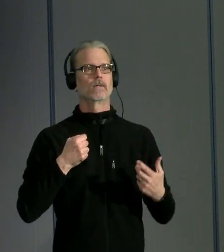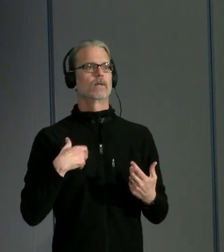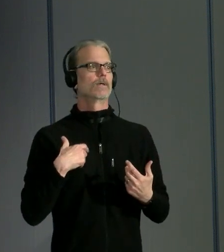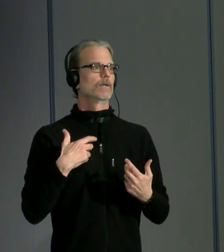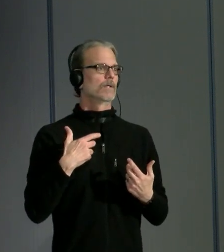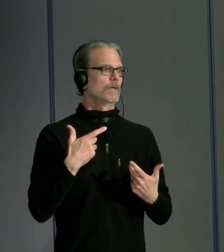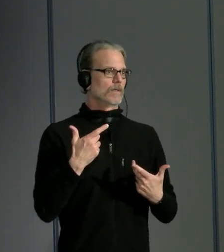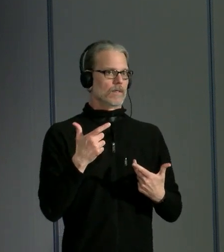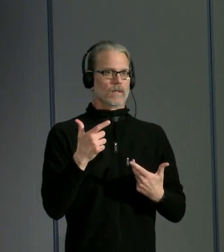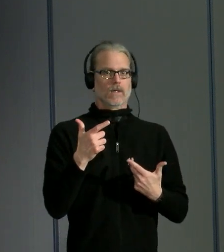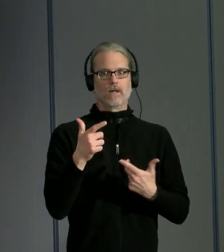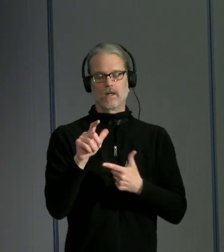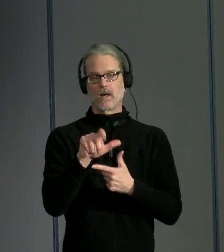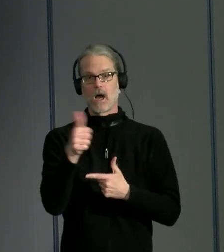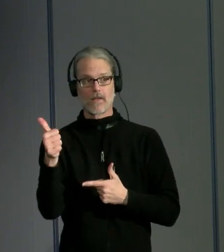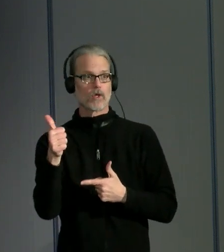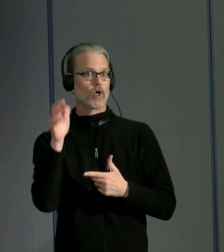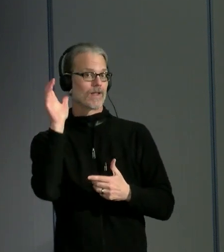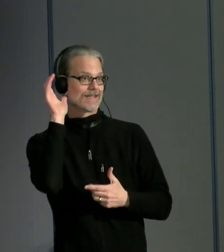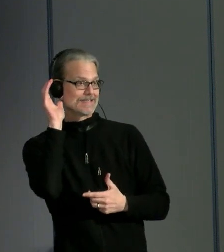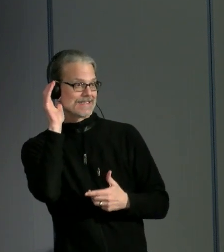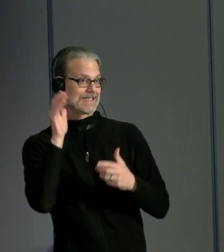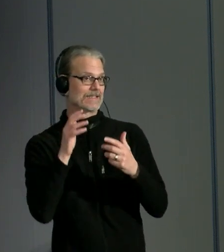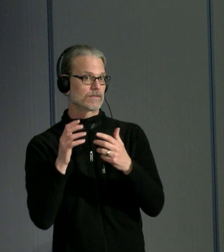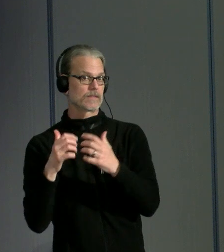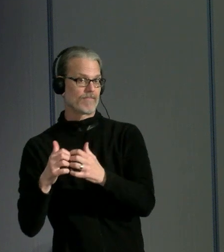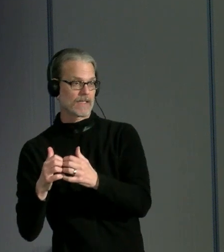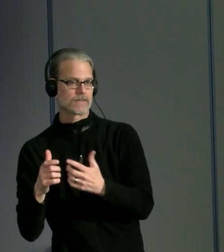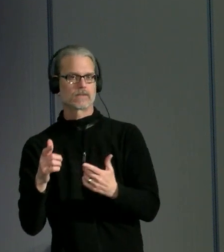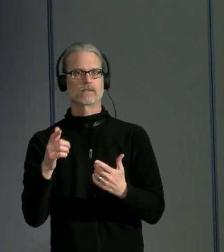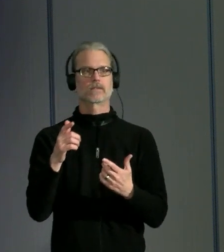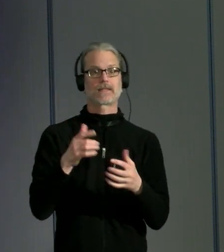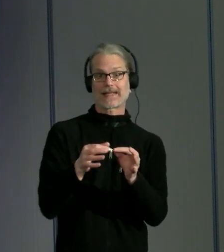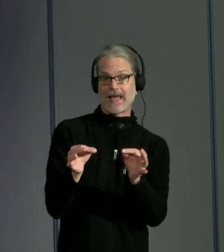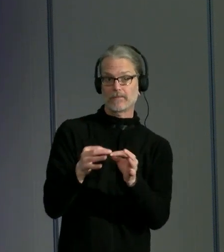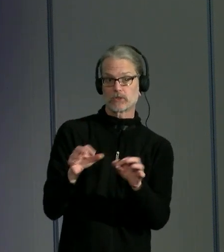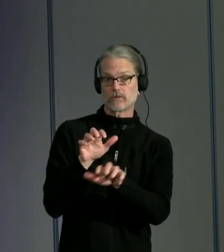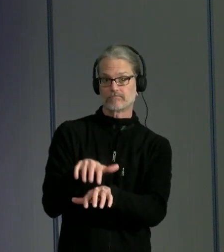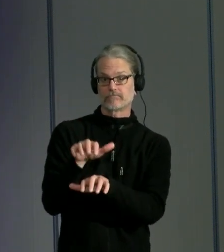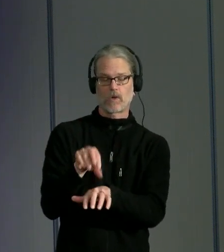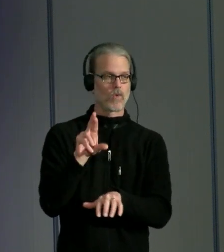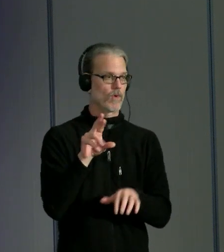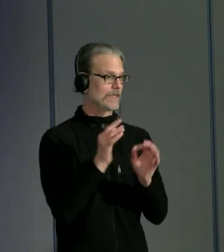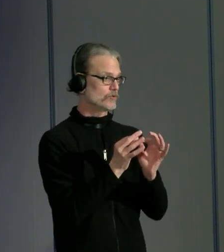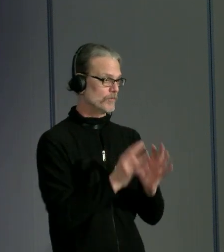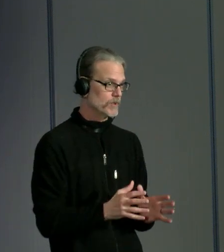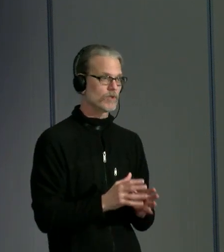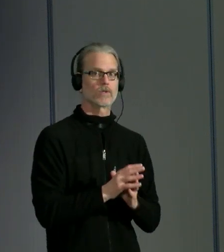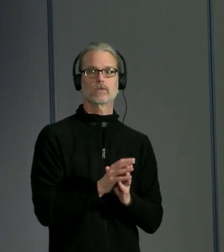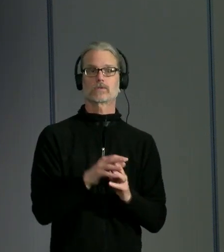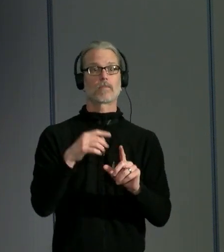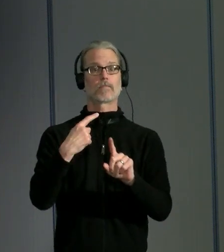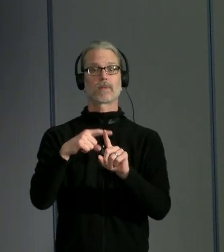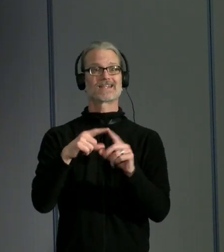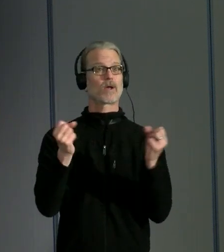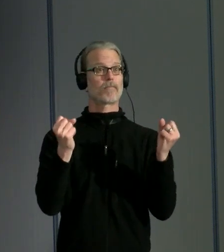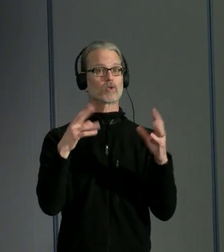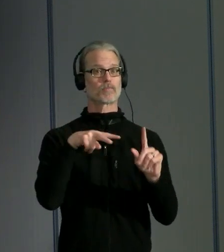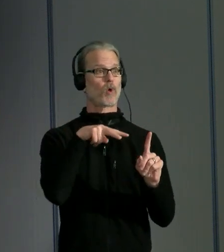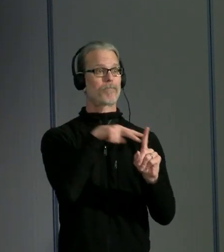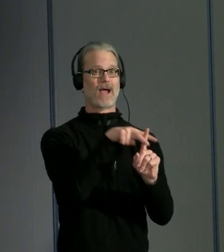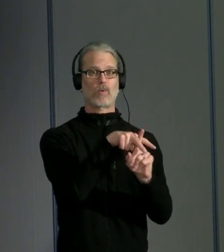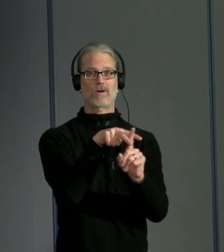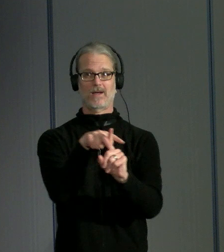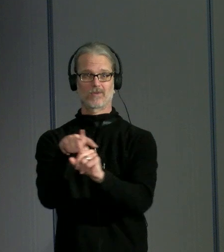devices, whether that's captioning or interpreters. And then we like a room with multiple power outlets, whether that's to charge